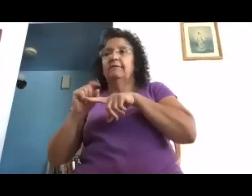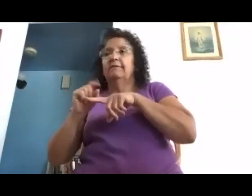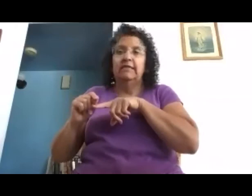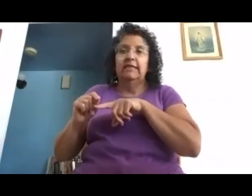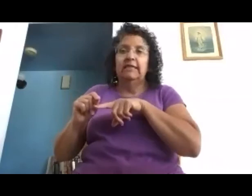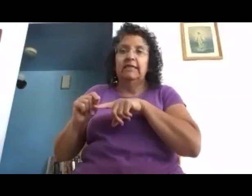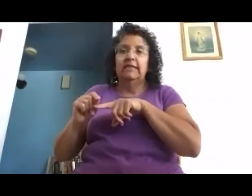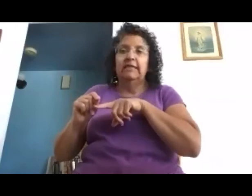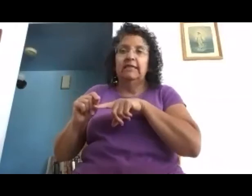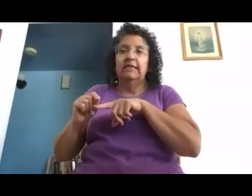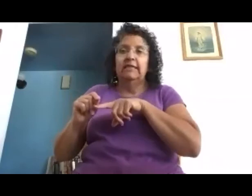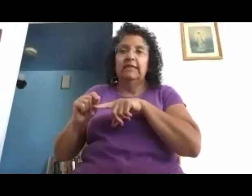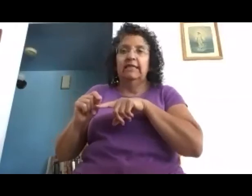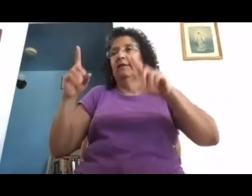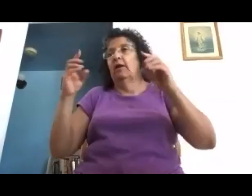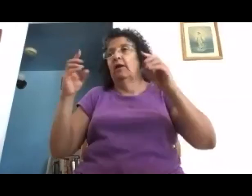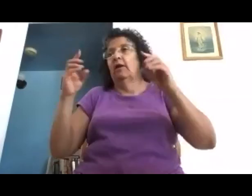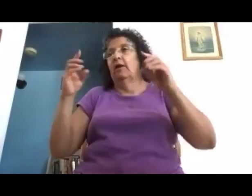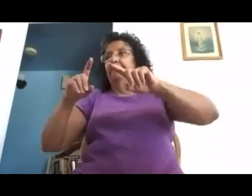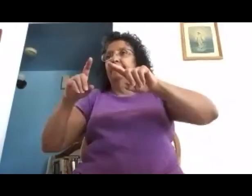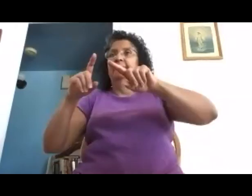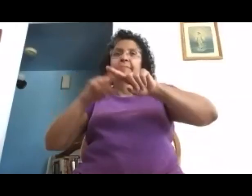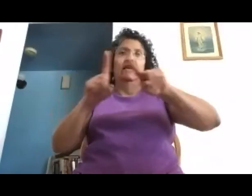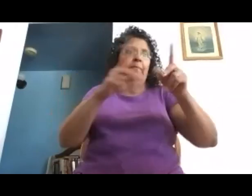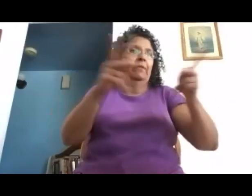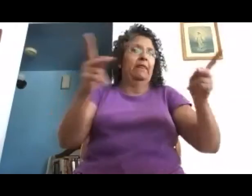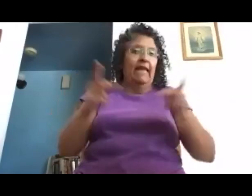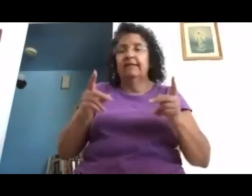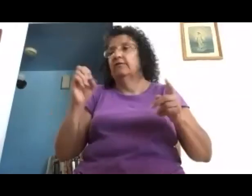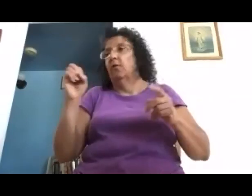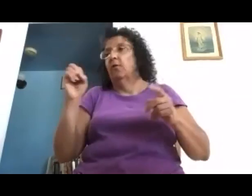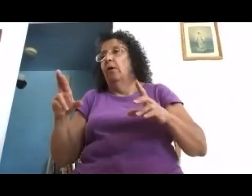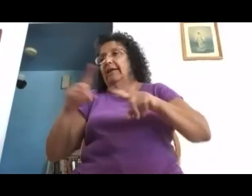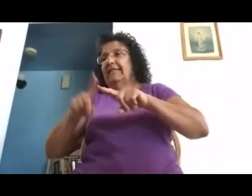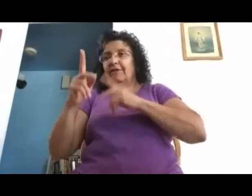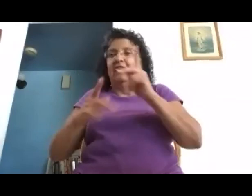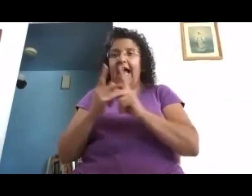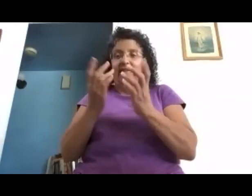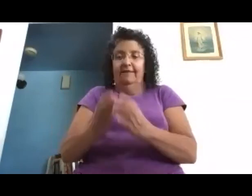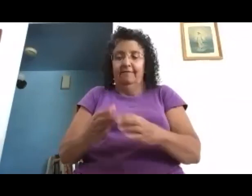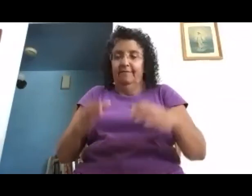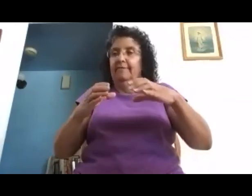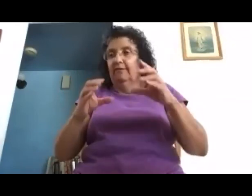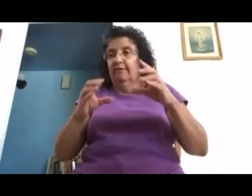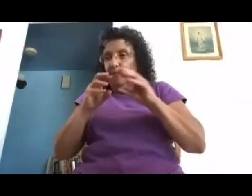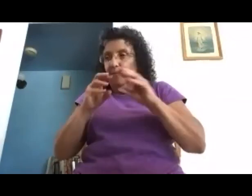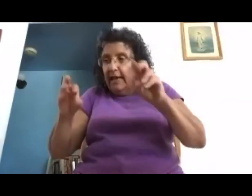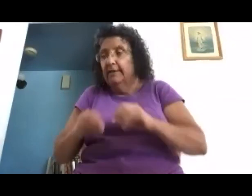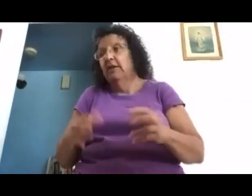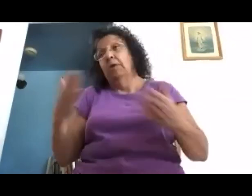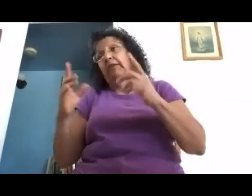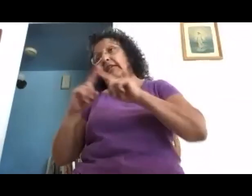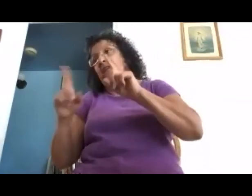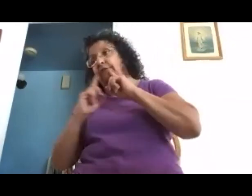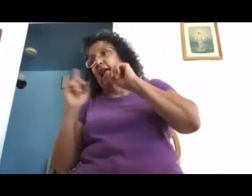of materials that you plant them in, and you might get a new answer to the question. You could also try to